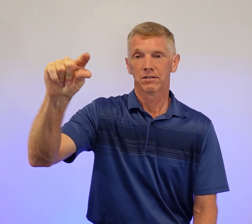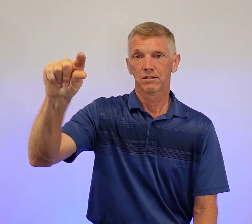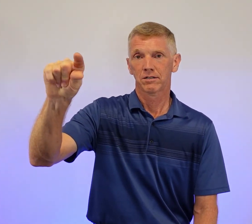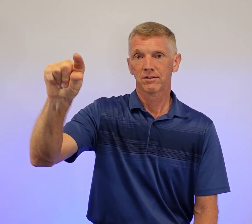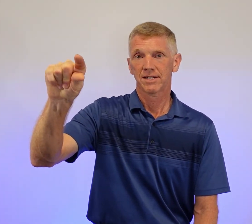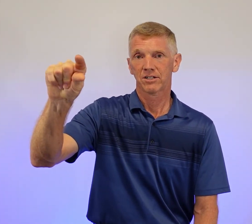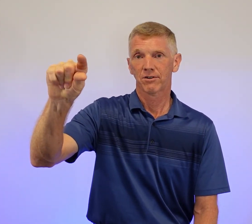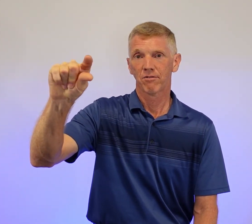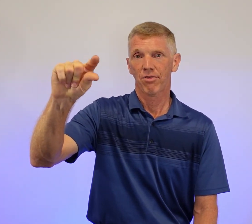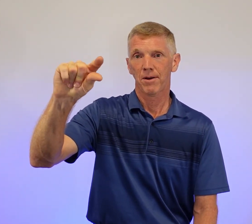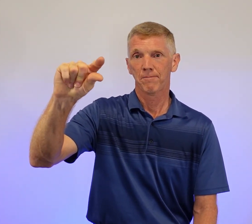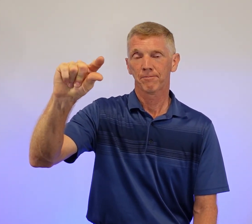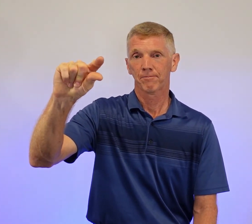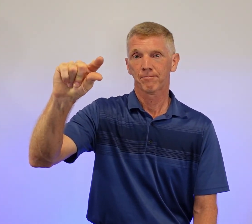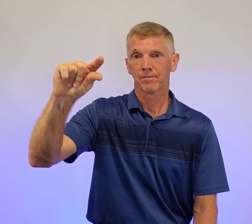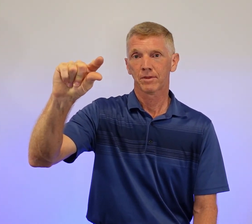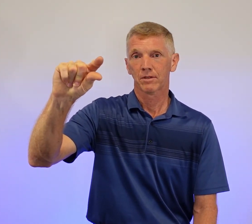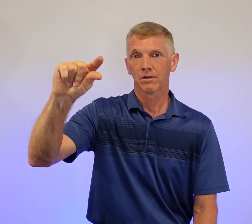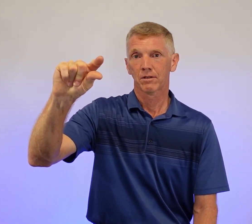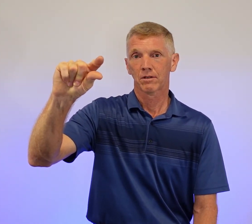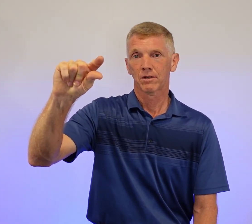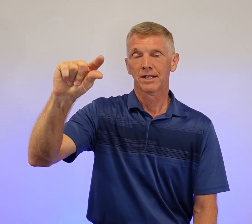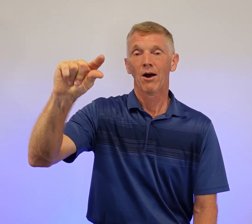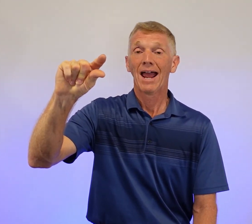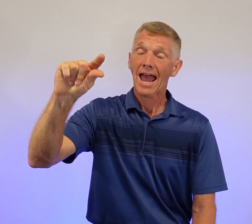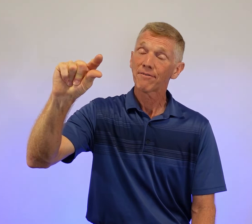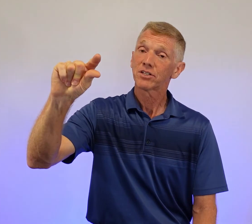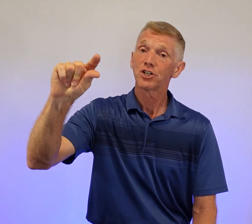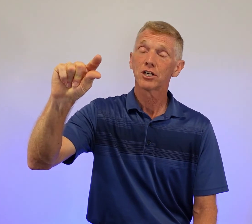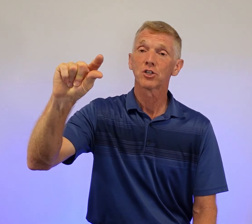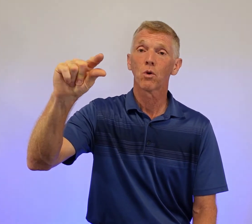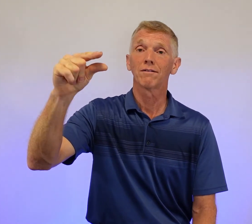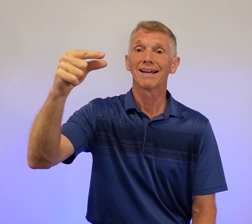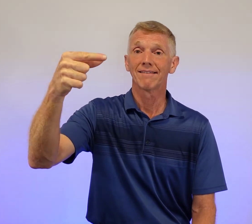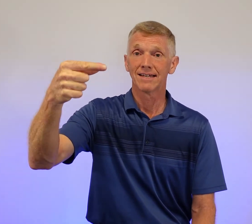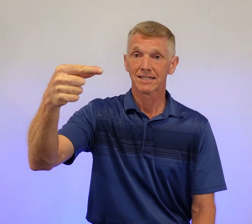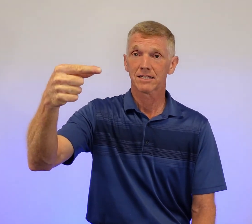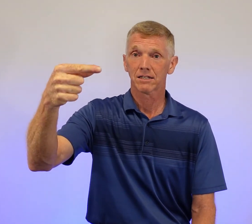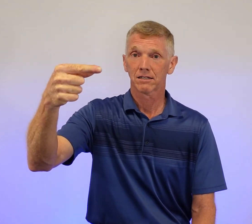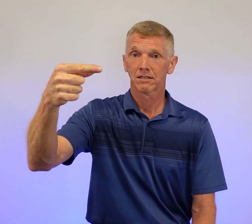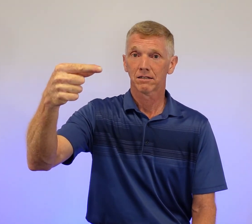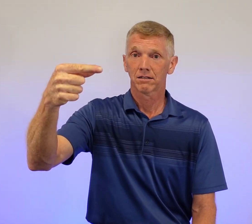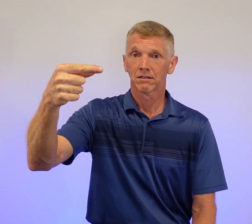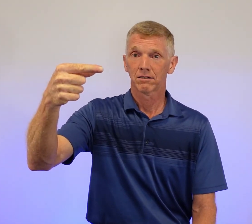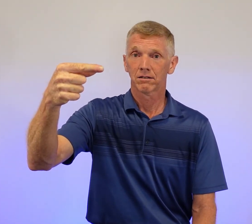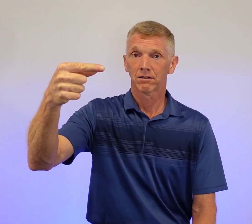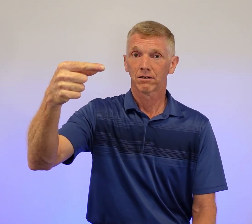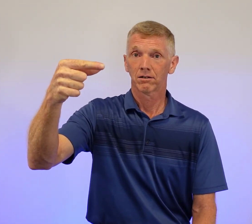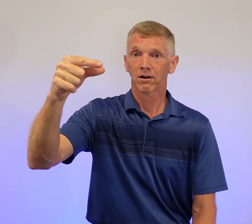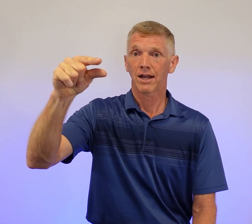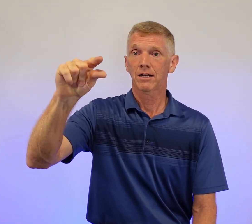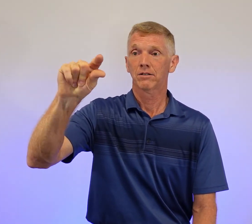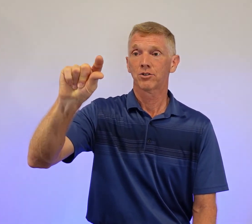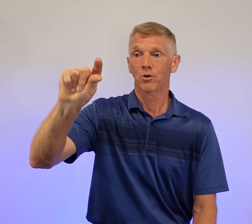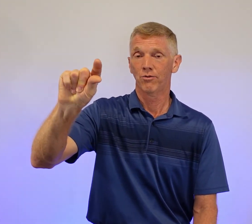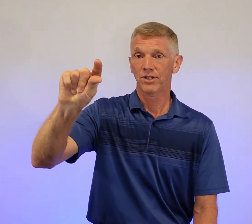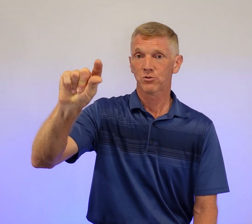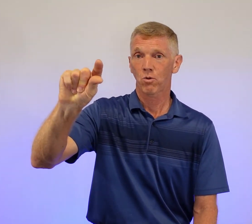See the index finger and the thumb? Now I have seen G as well like this. All right, so this